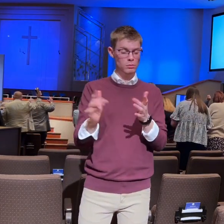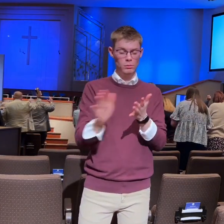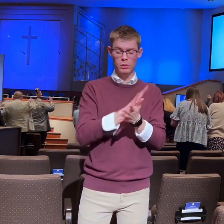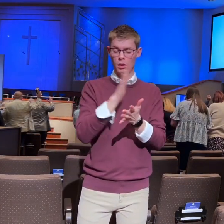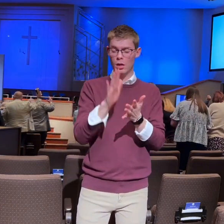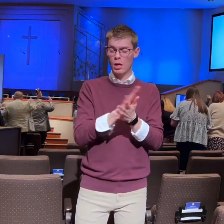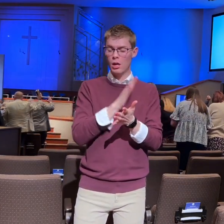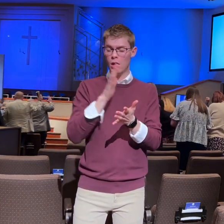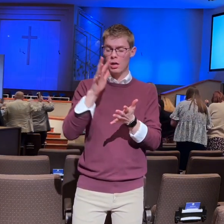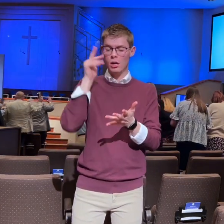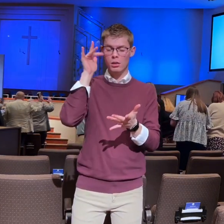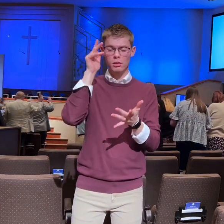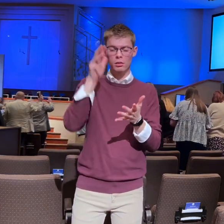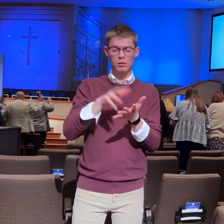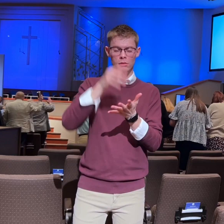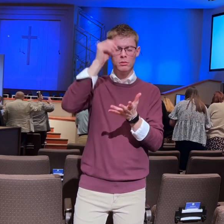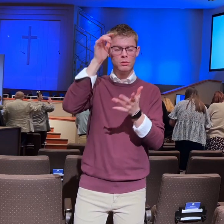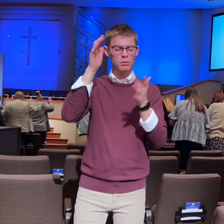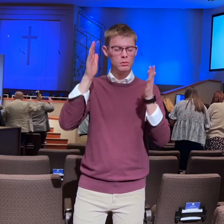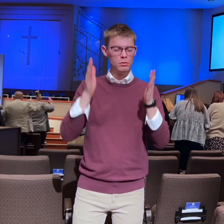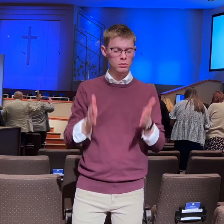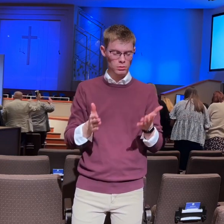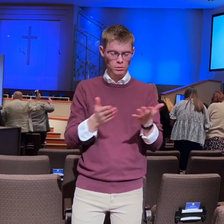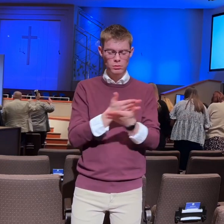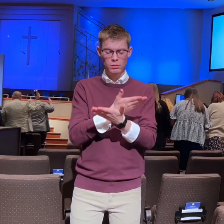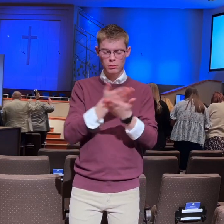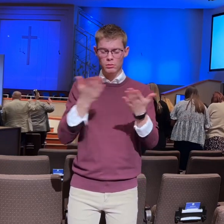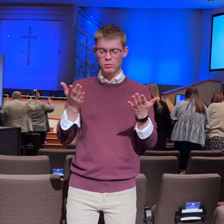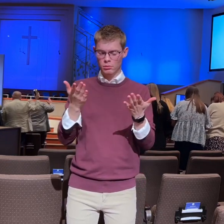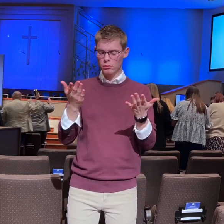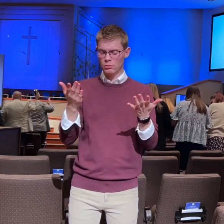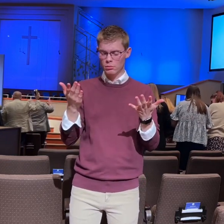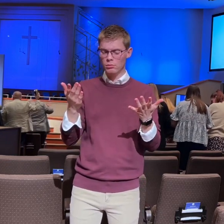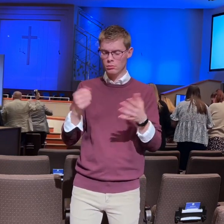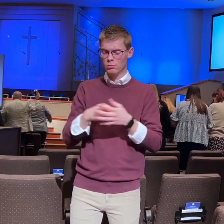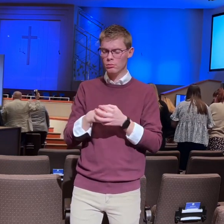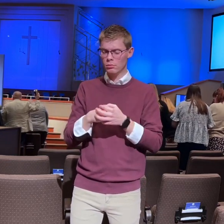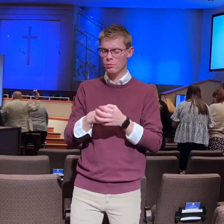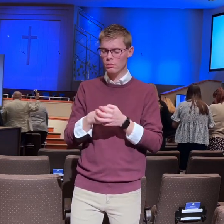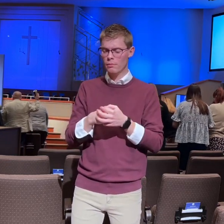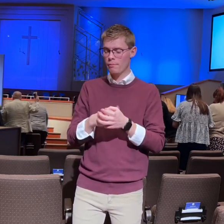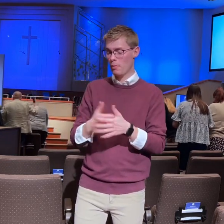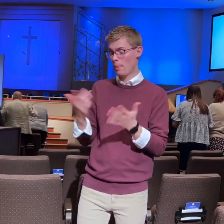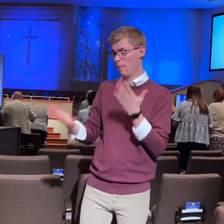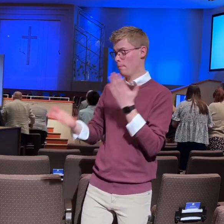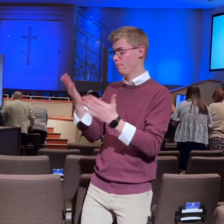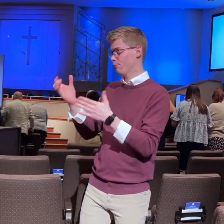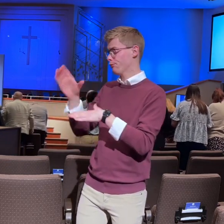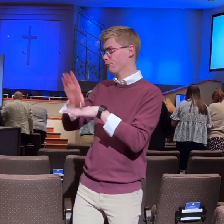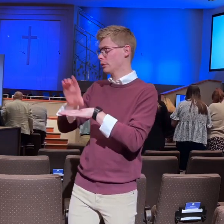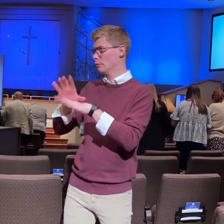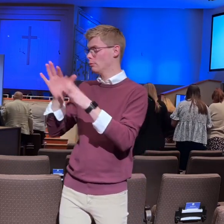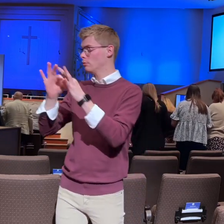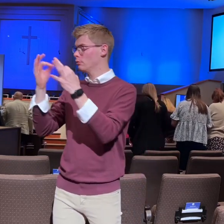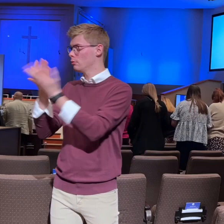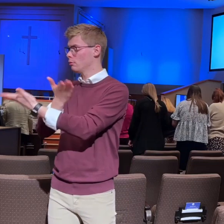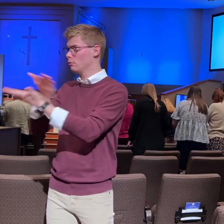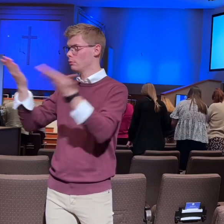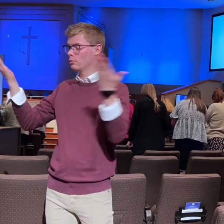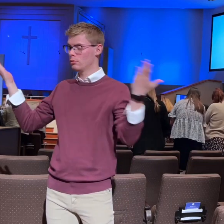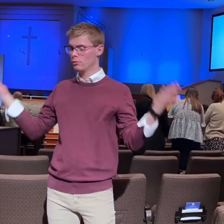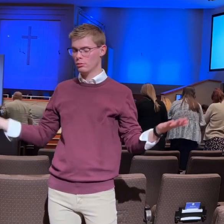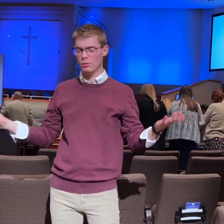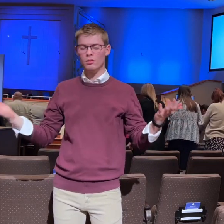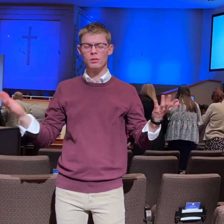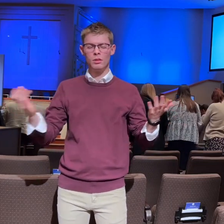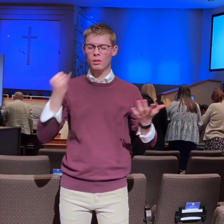devil's going to throw every kind of a trick towards you this summer to get you away from the faith? Church family, the same. The piano's going to play. If God spoke to